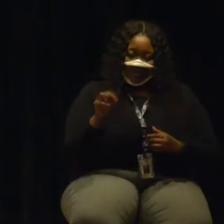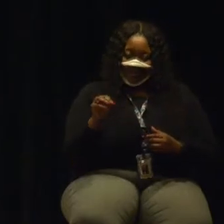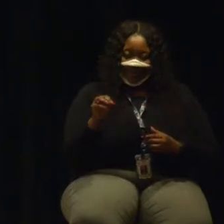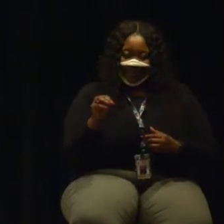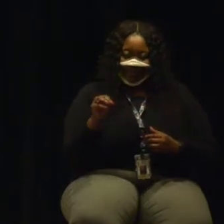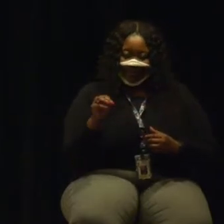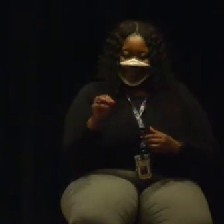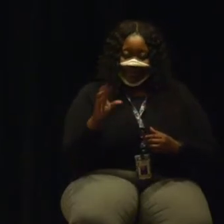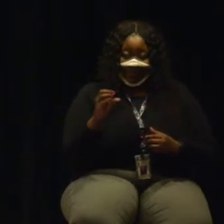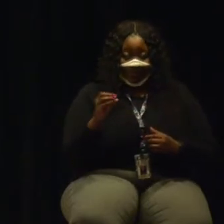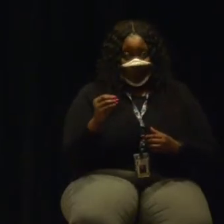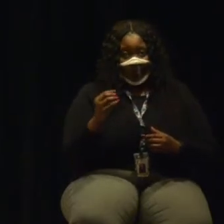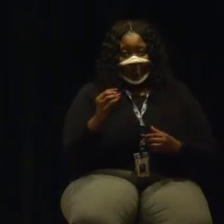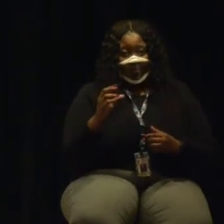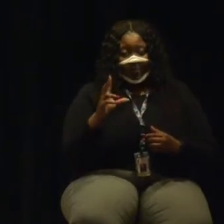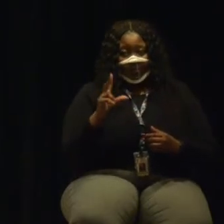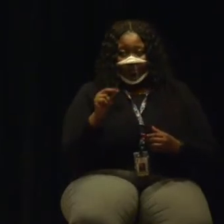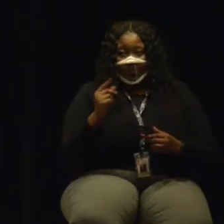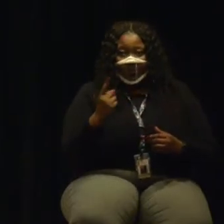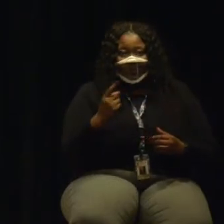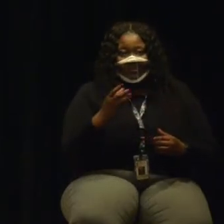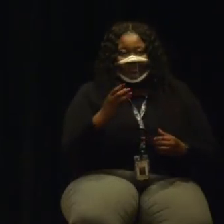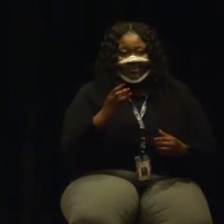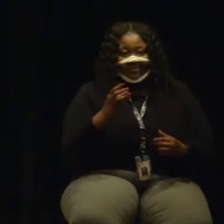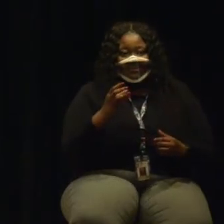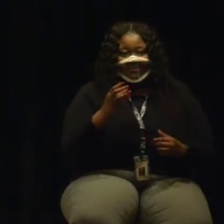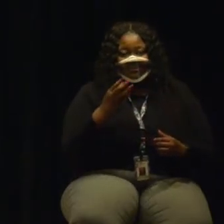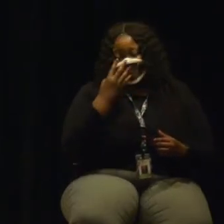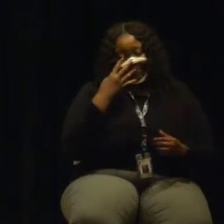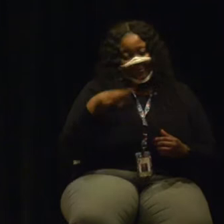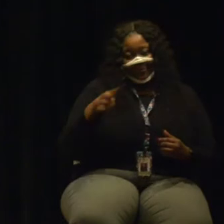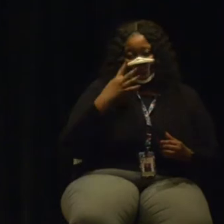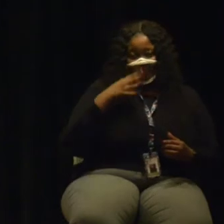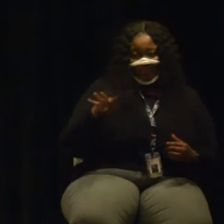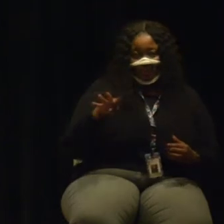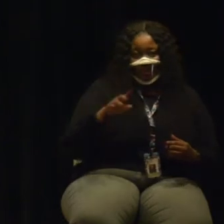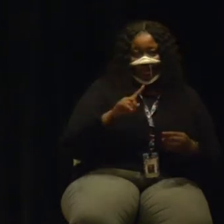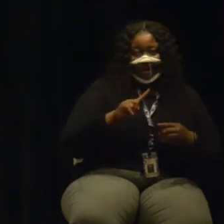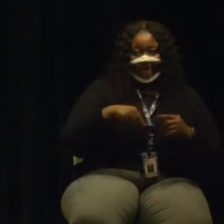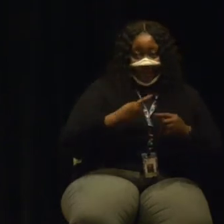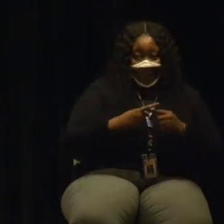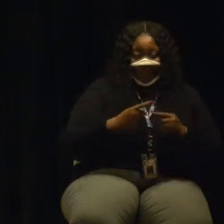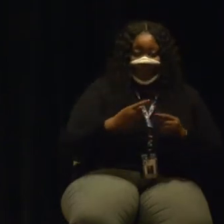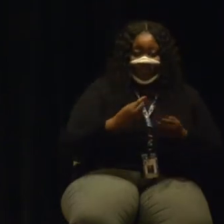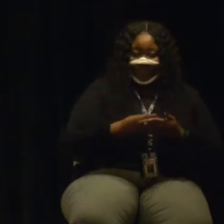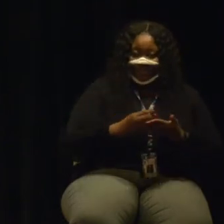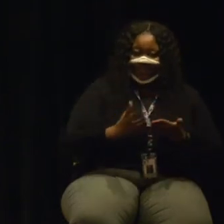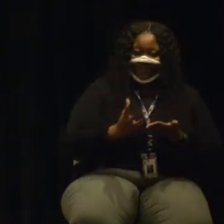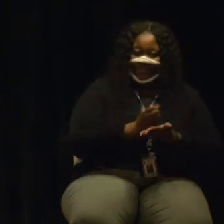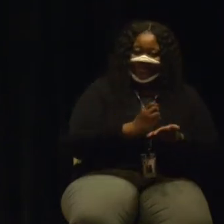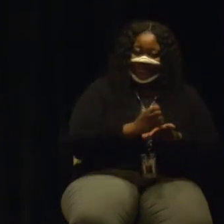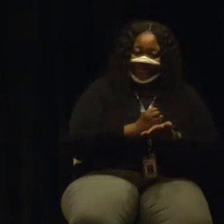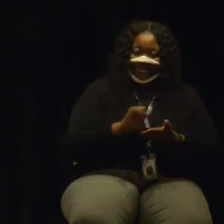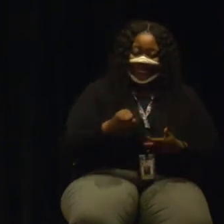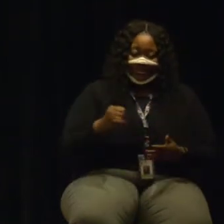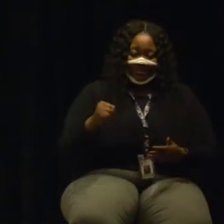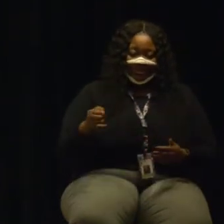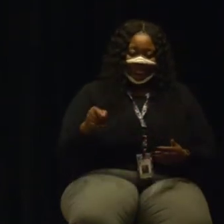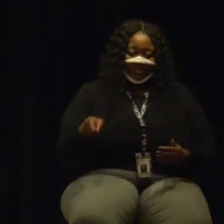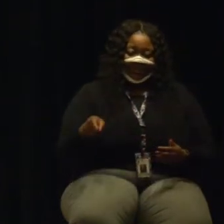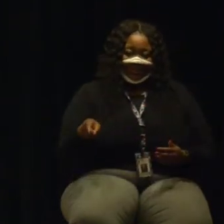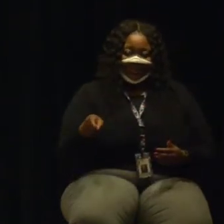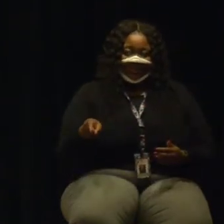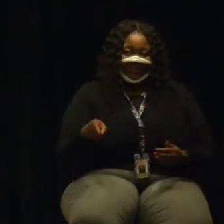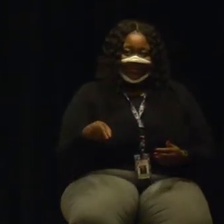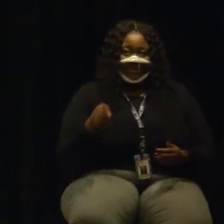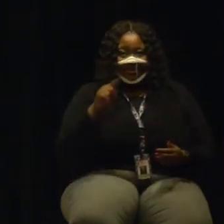about doing that. They wouldn't have done this if it wouldn't make any money, right? And there was one of Jack Johnson was the Negro